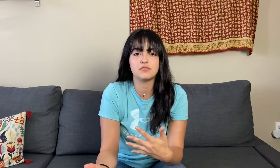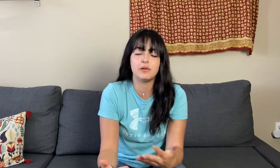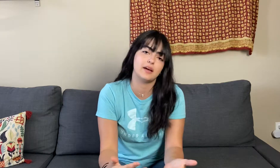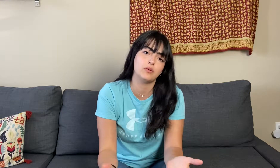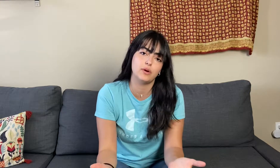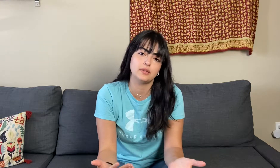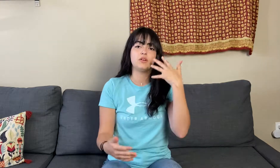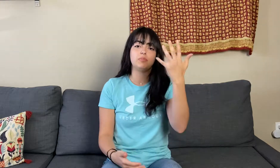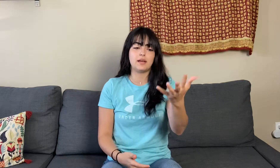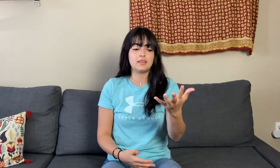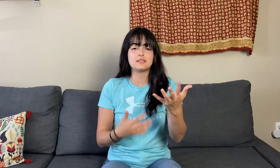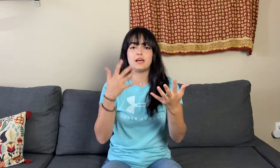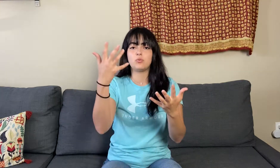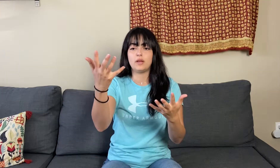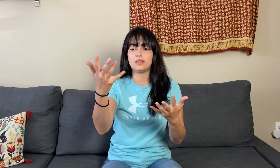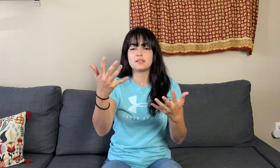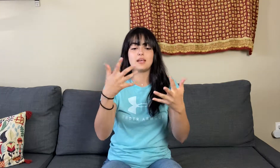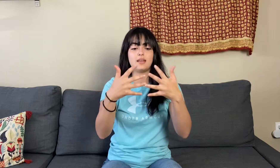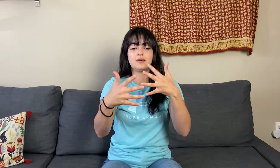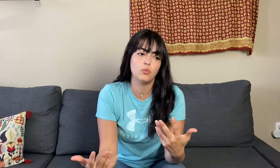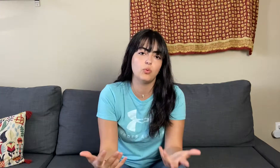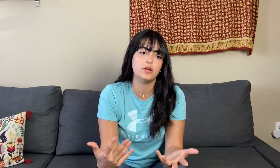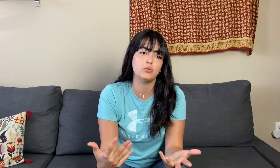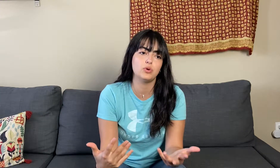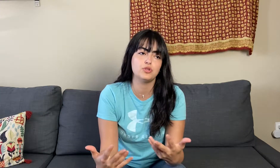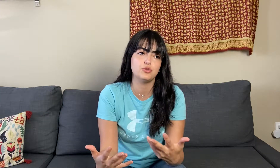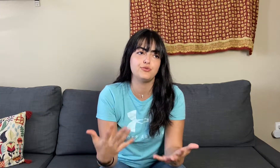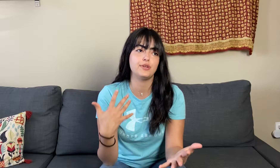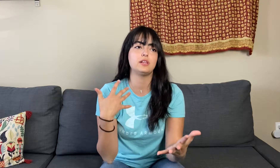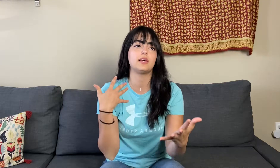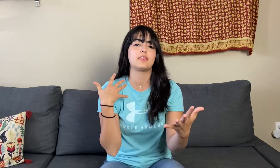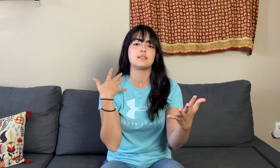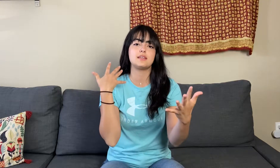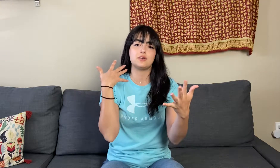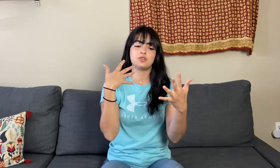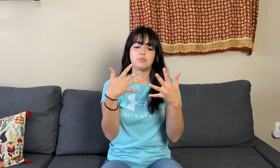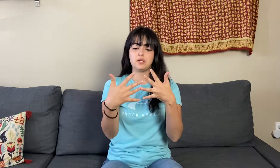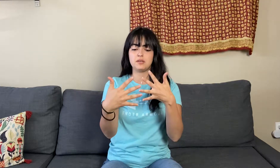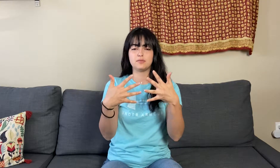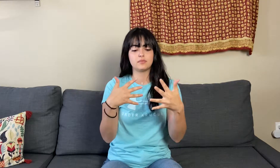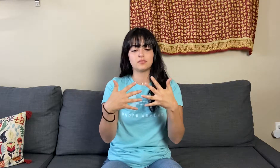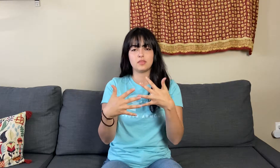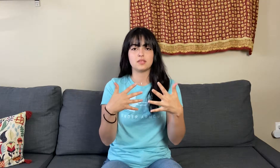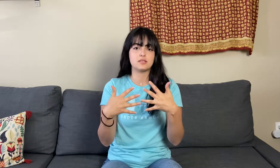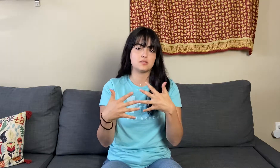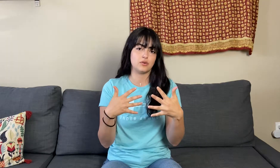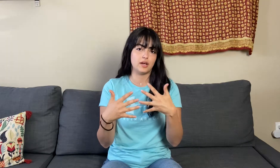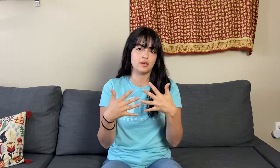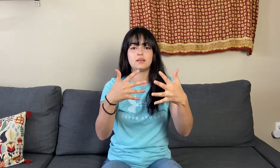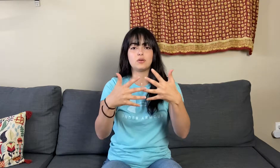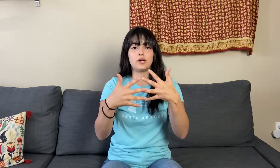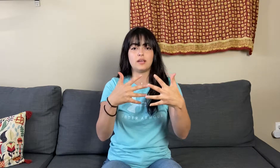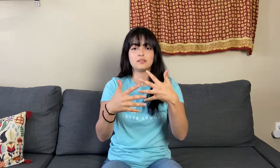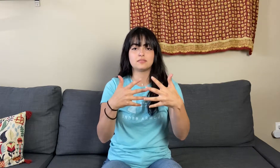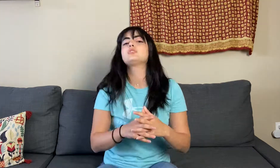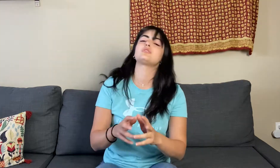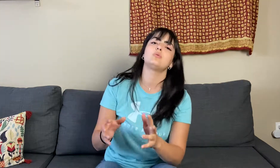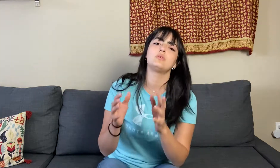black and white. You have black in this hand, white in this hand. What would you feel like this sign should be? This is the gray. Gray. So